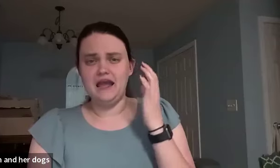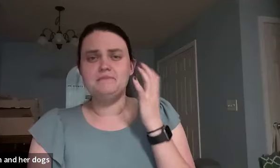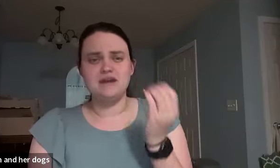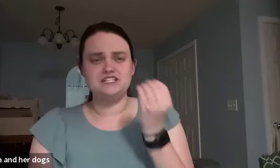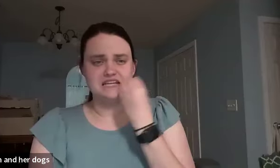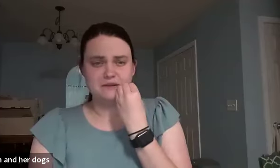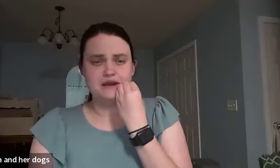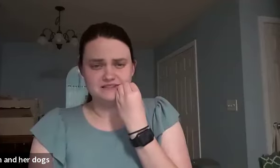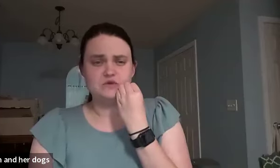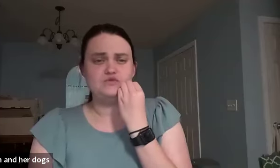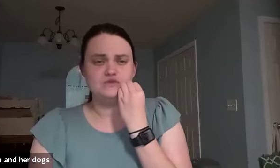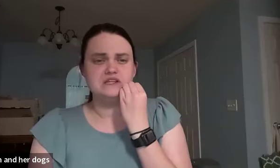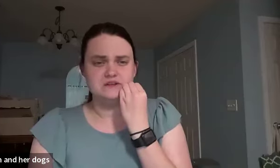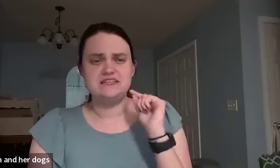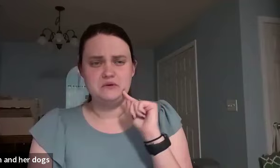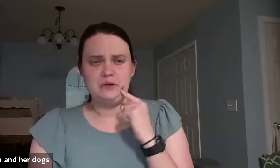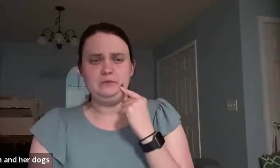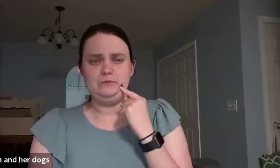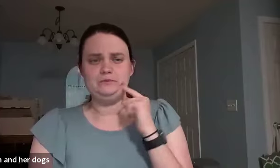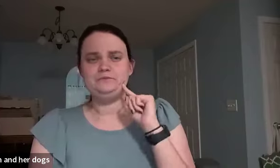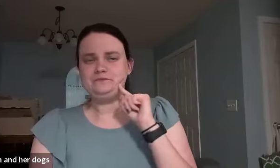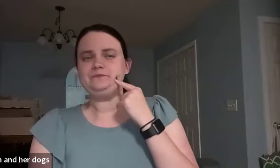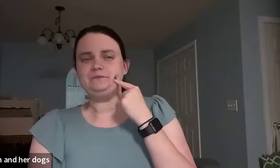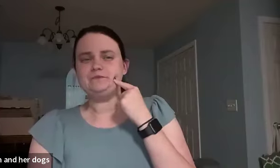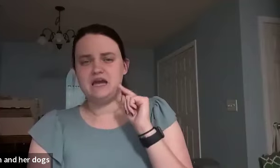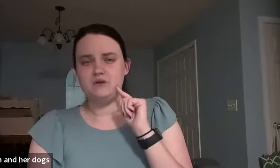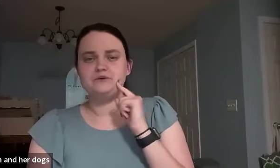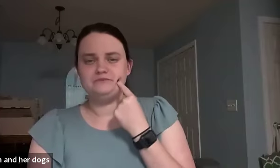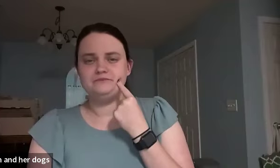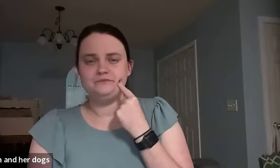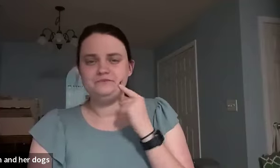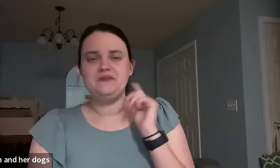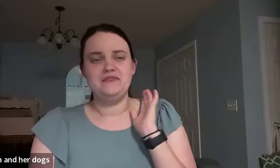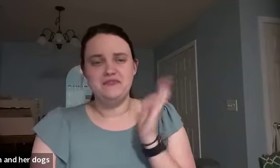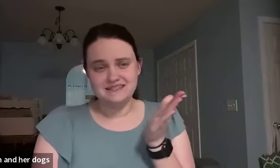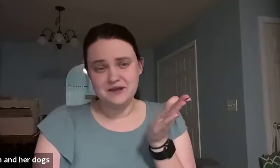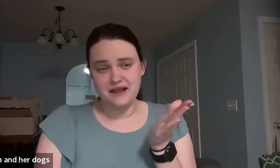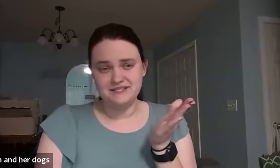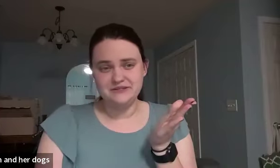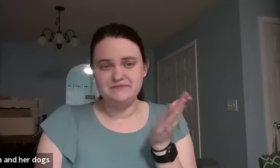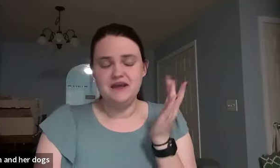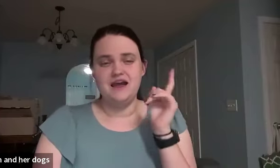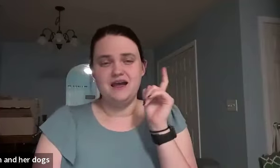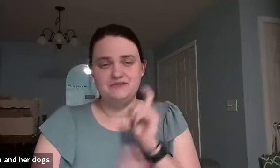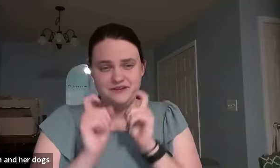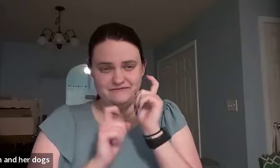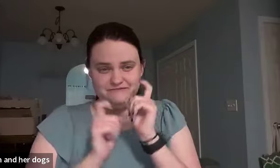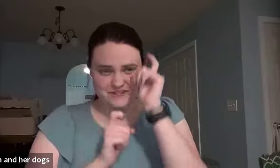I imagine taking a bite of something really, really sour and go, ooh, sour. That's how I do it. I'm a very